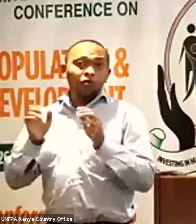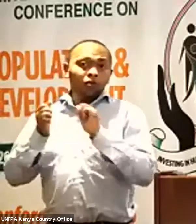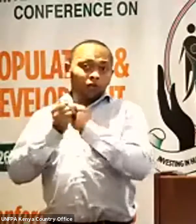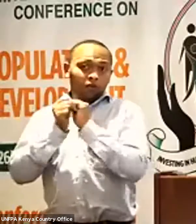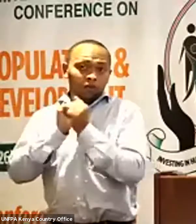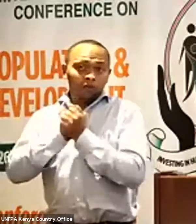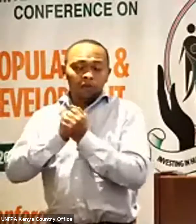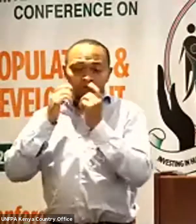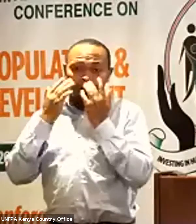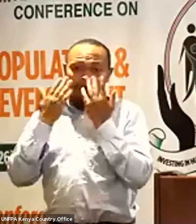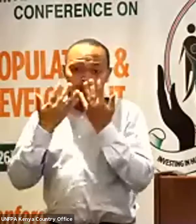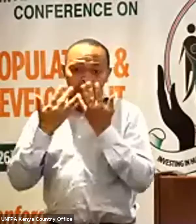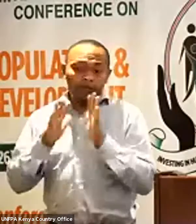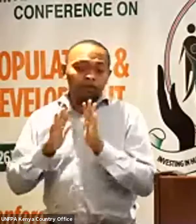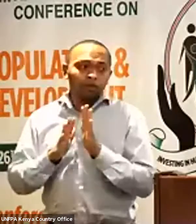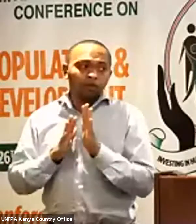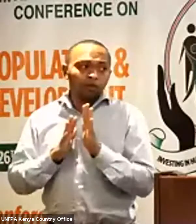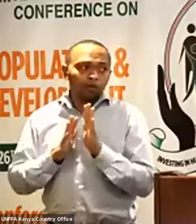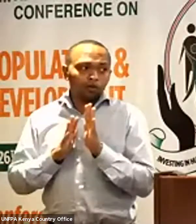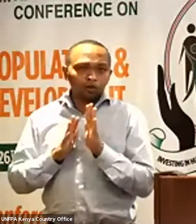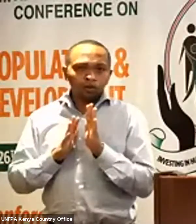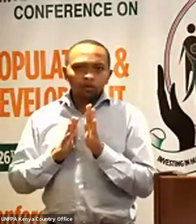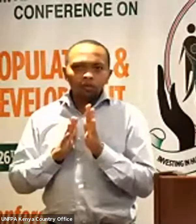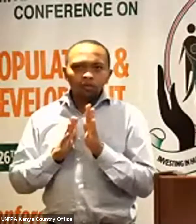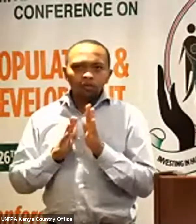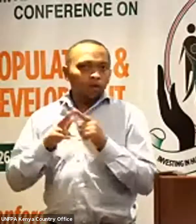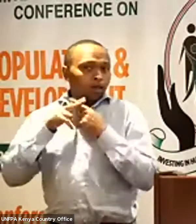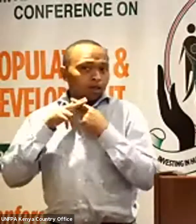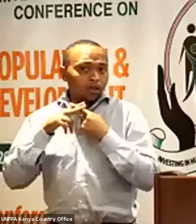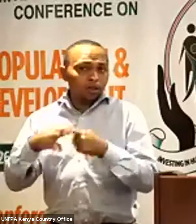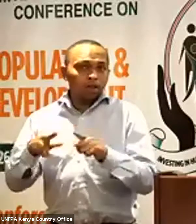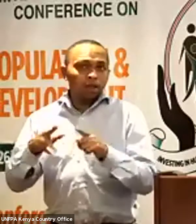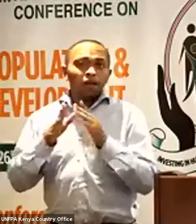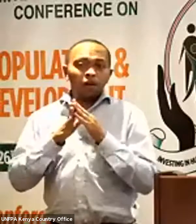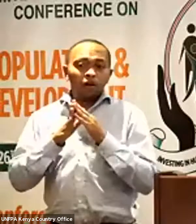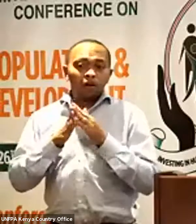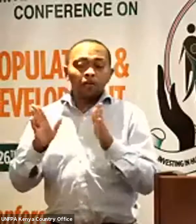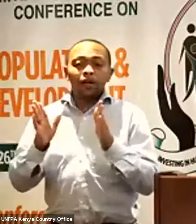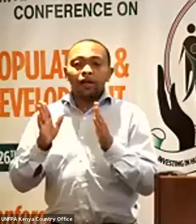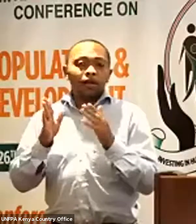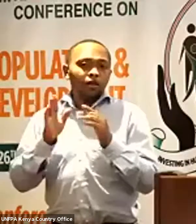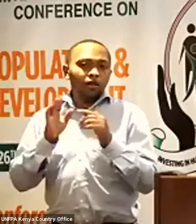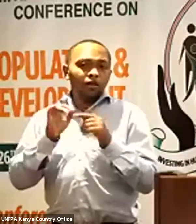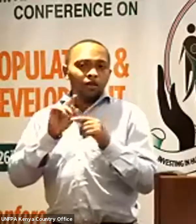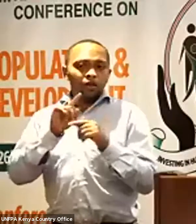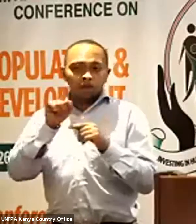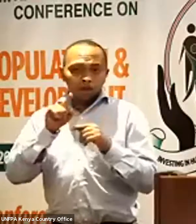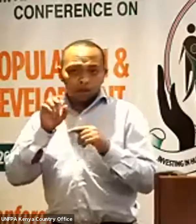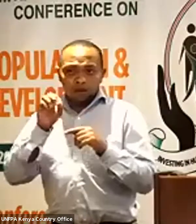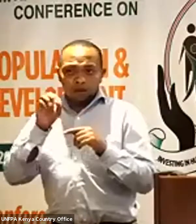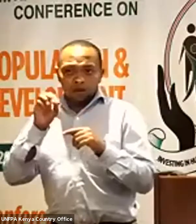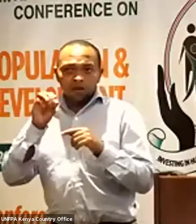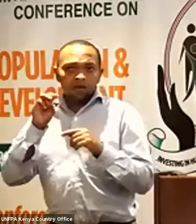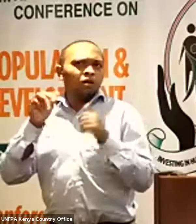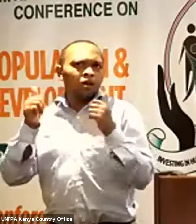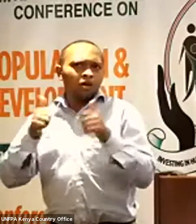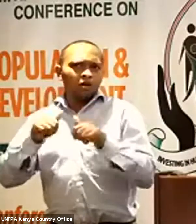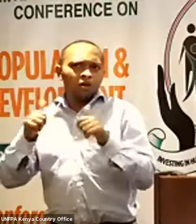thematic areas. So what we have not yet started opening for the thematic areas, so we want to bring everybody here